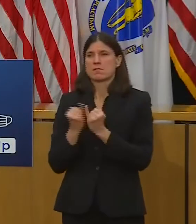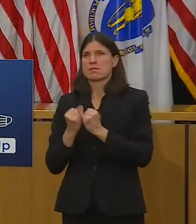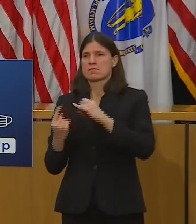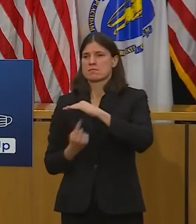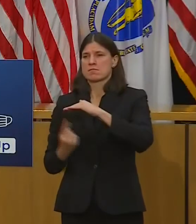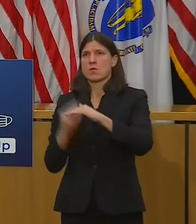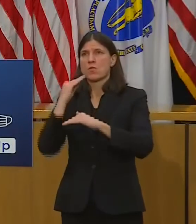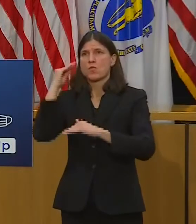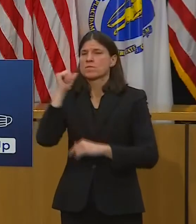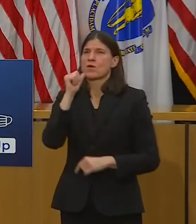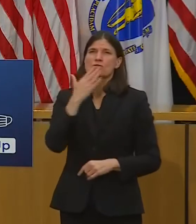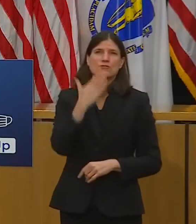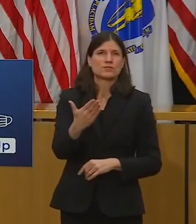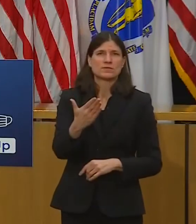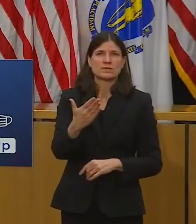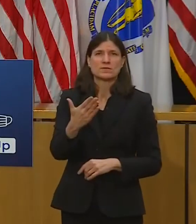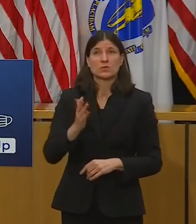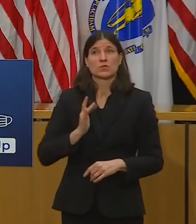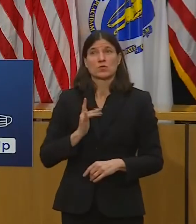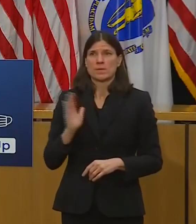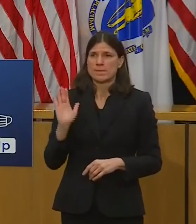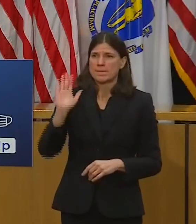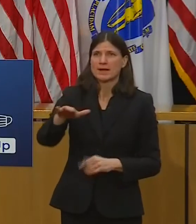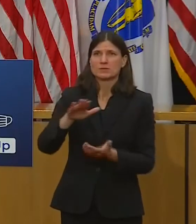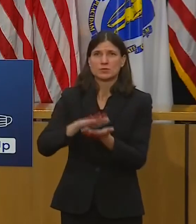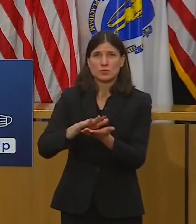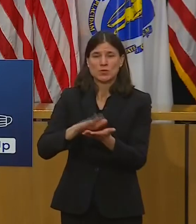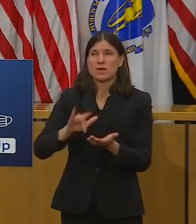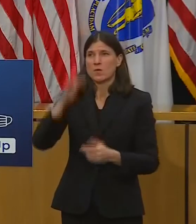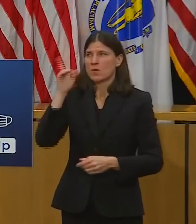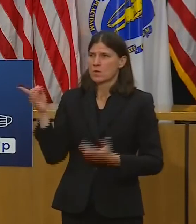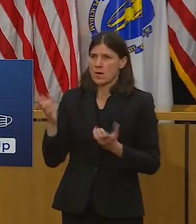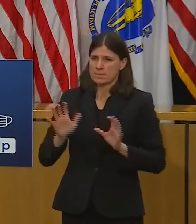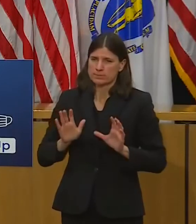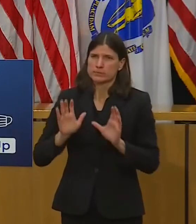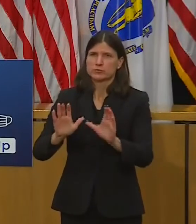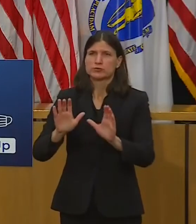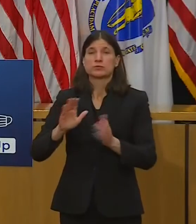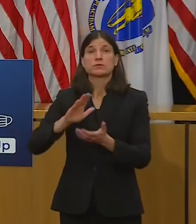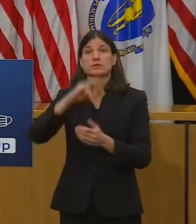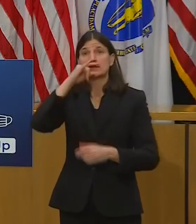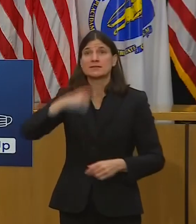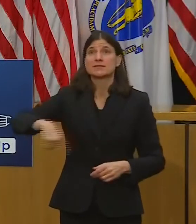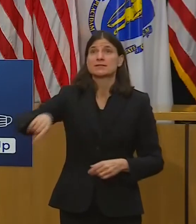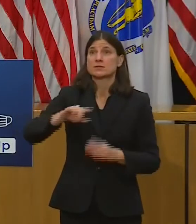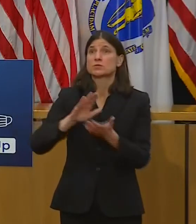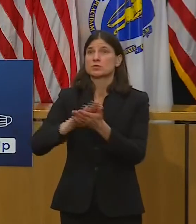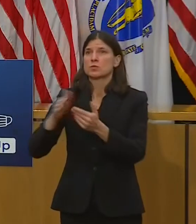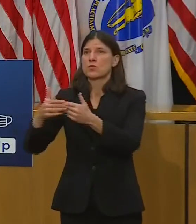are in place. This new pooled testing resource that we're going to be providing going